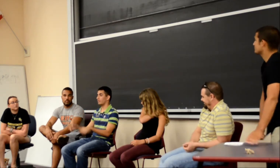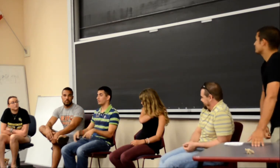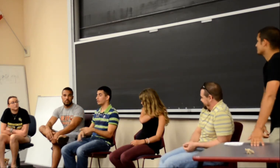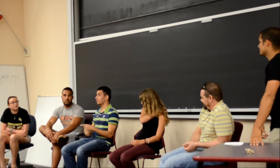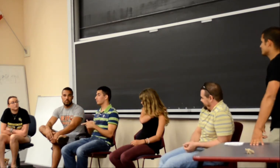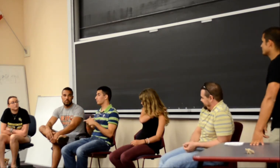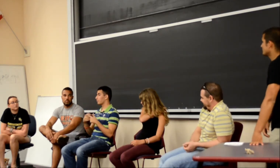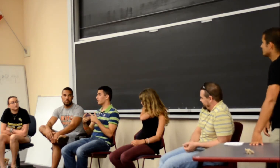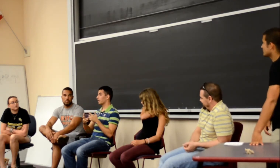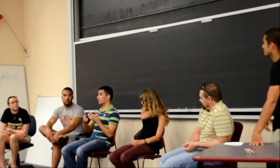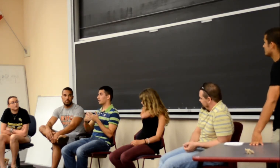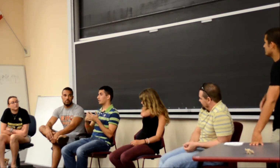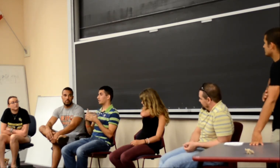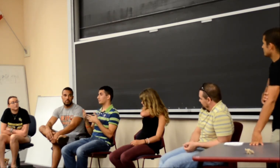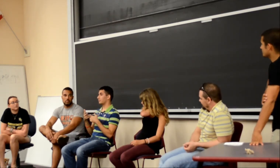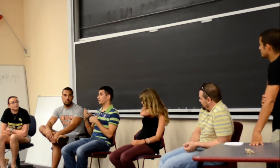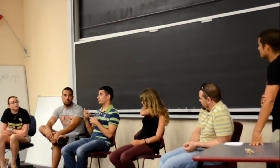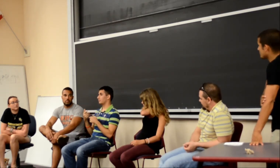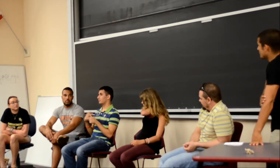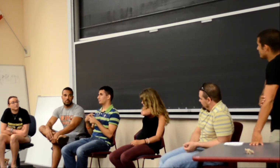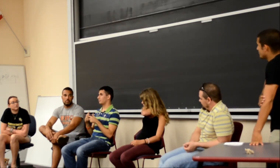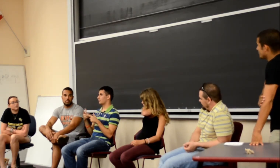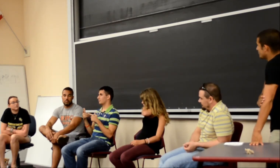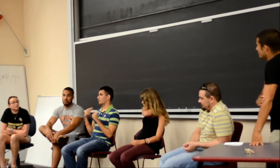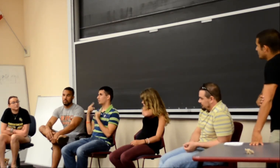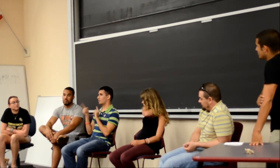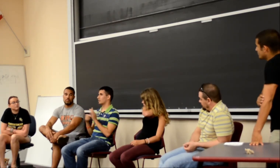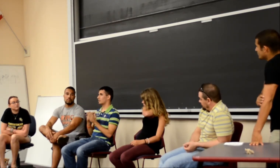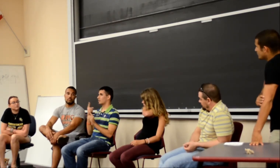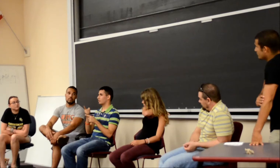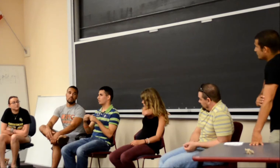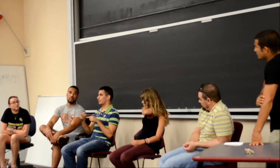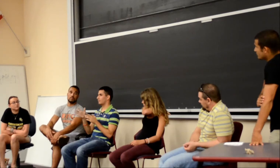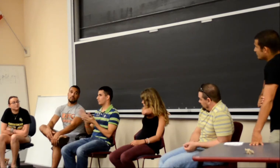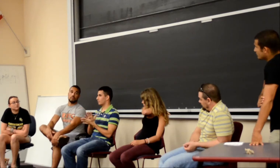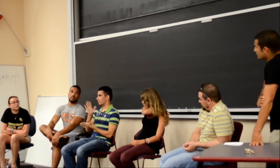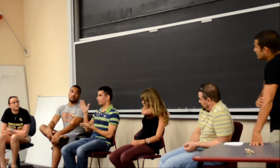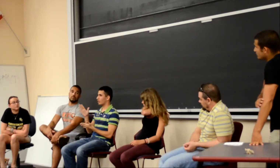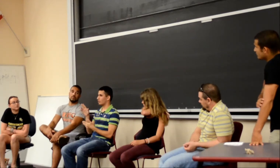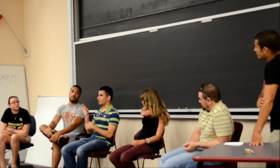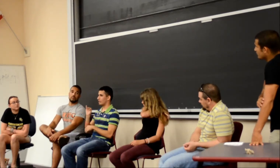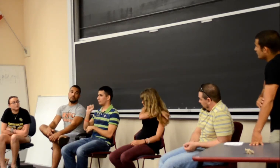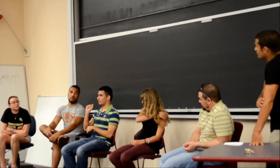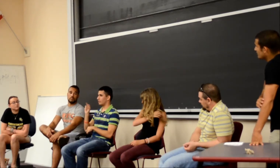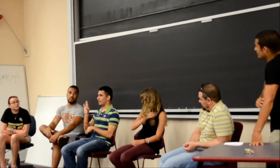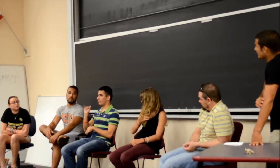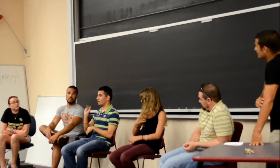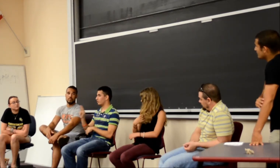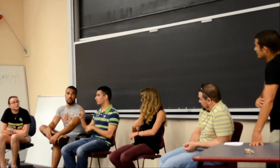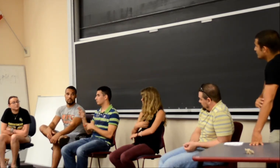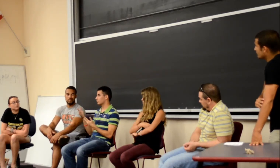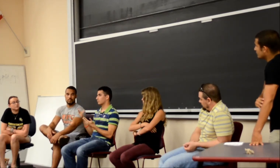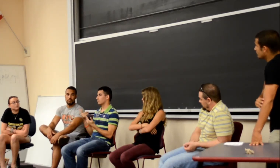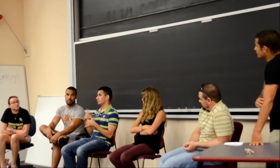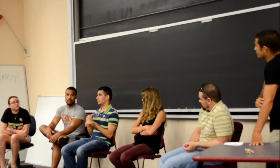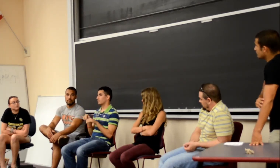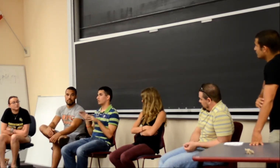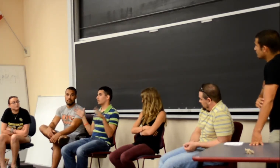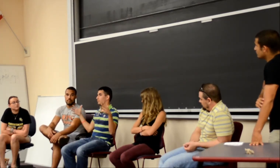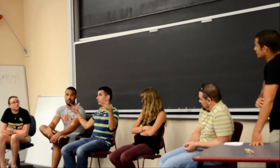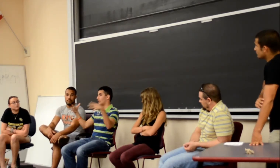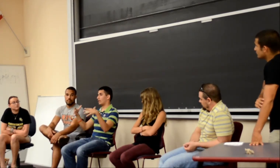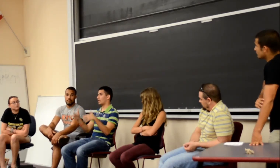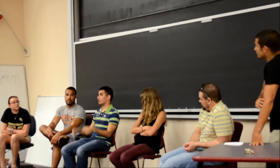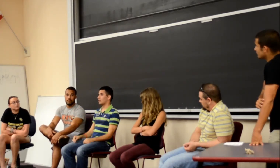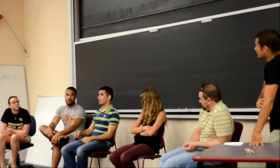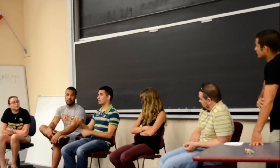follow me everywhere. Then, once I go to college at FAU,